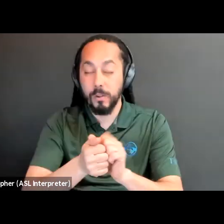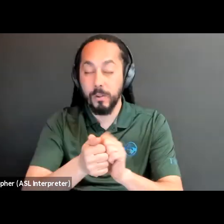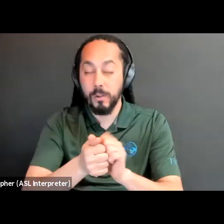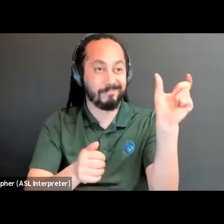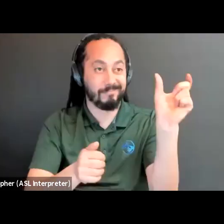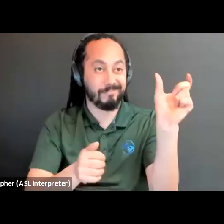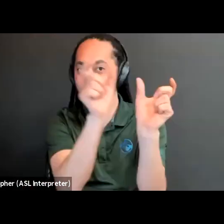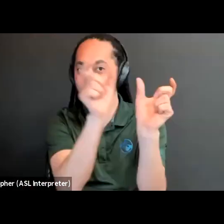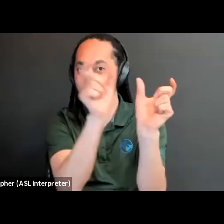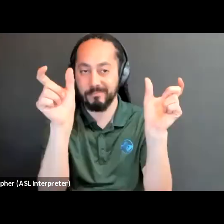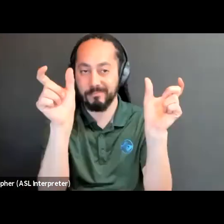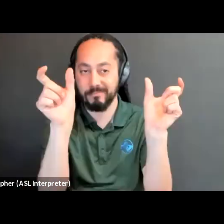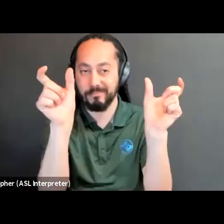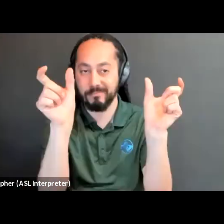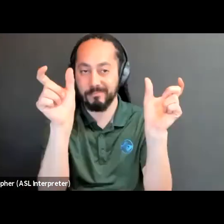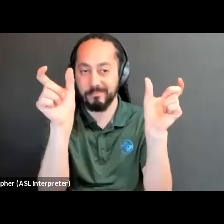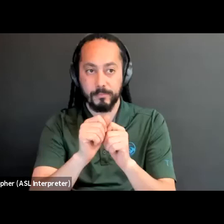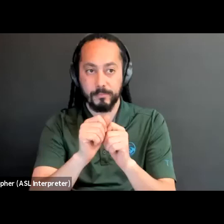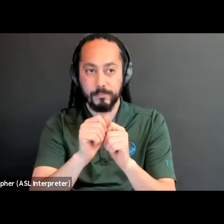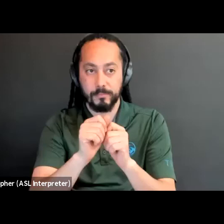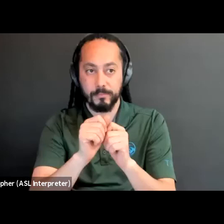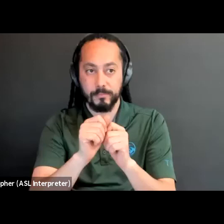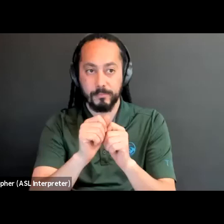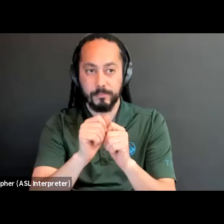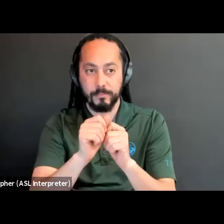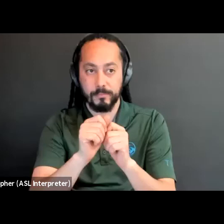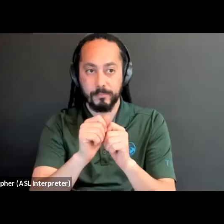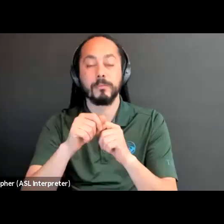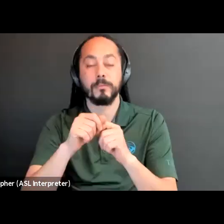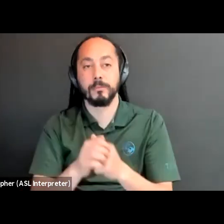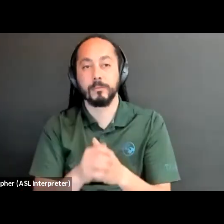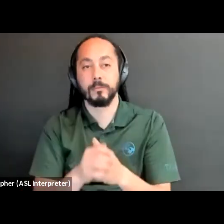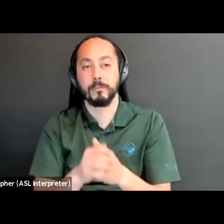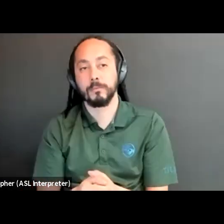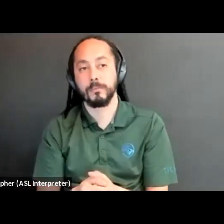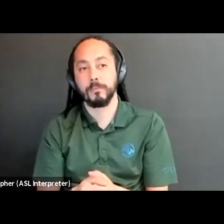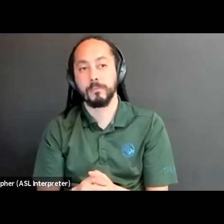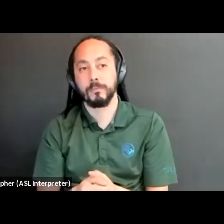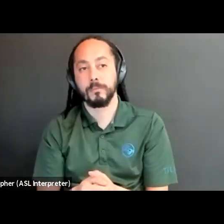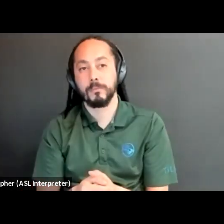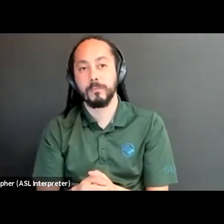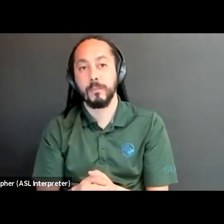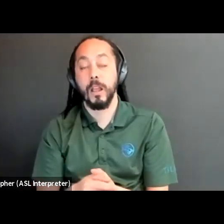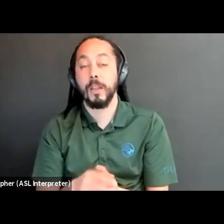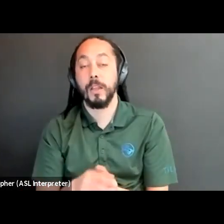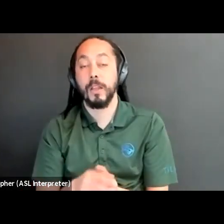screening. There is another option, and that is a longer document that is